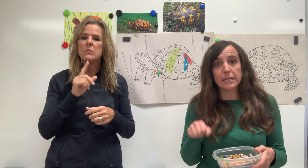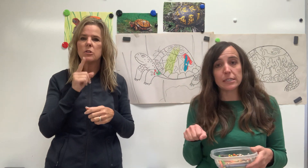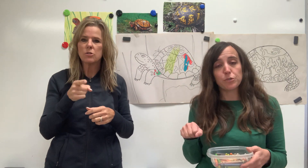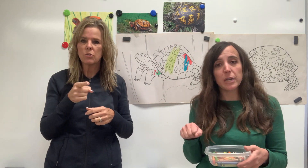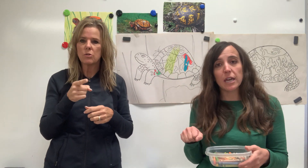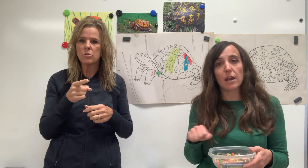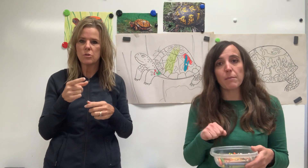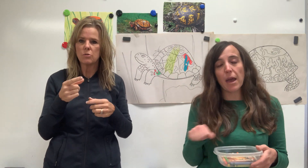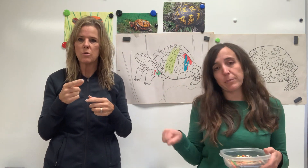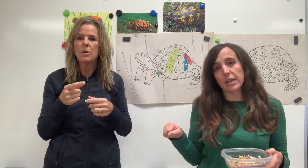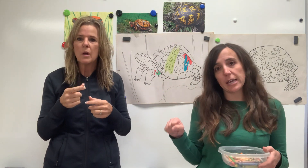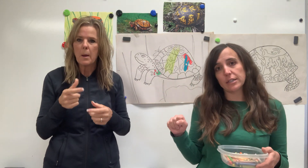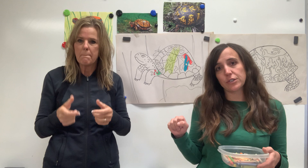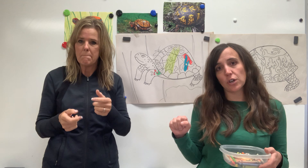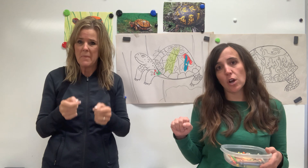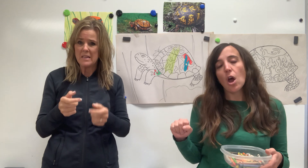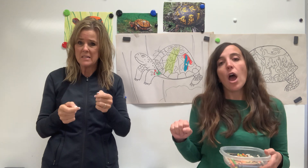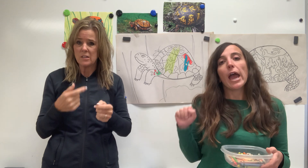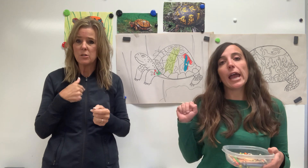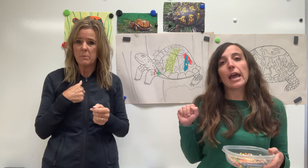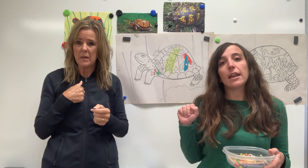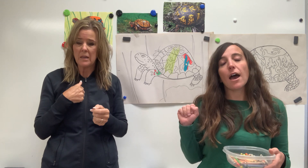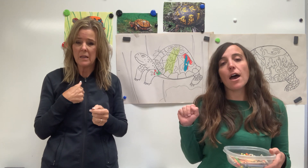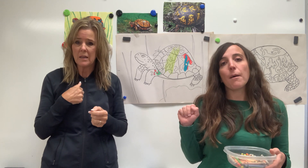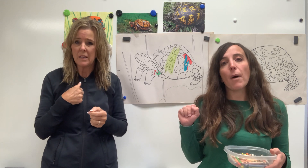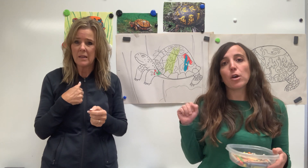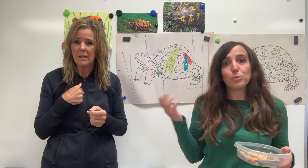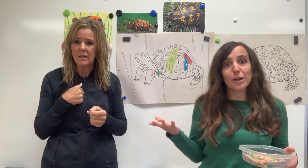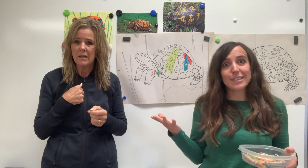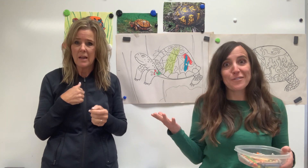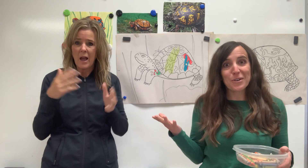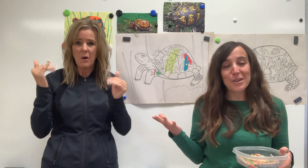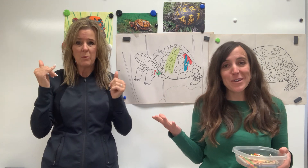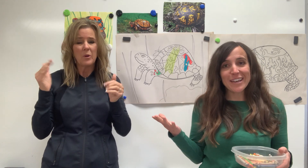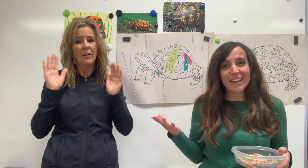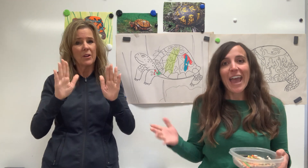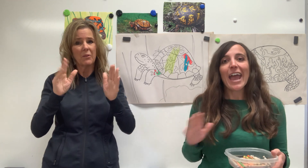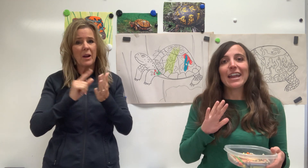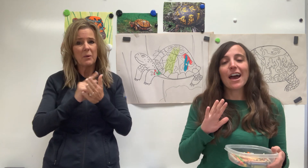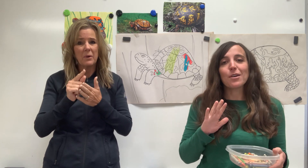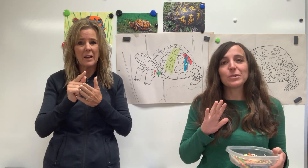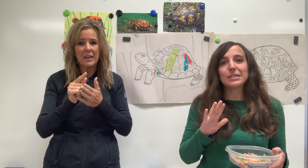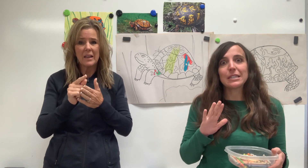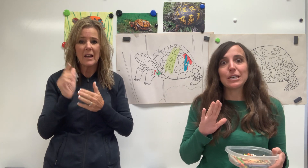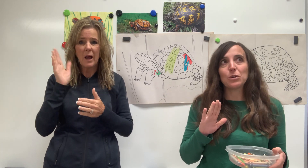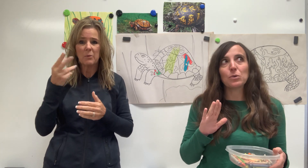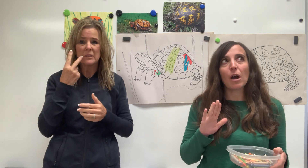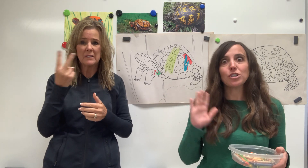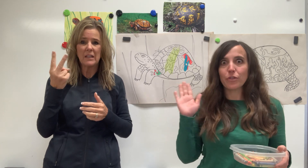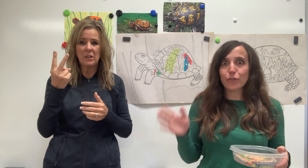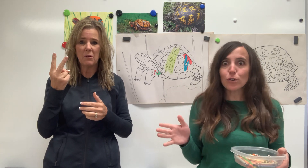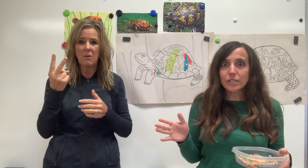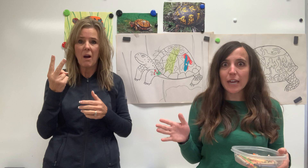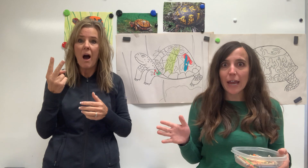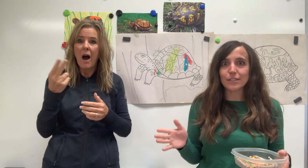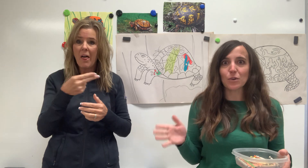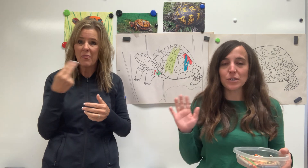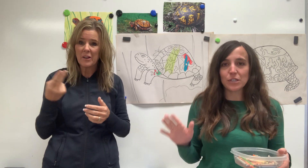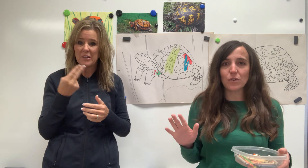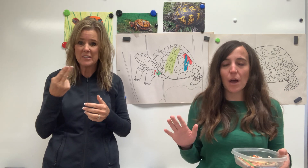to message me and I'm happy to answer. And I hope you guys have a great week. And I will see you, gosh, on